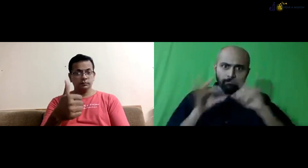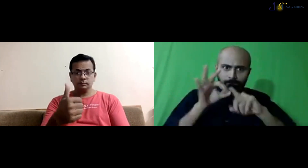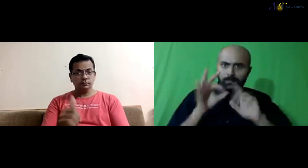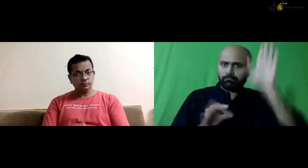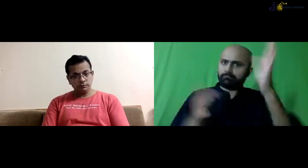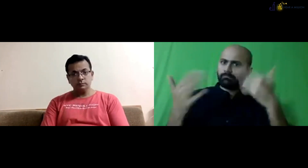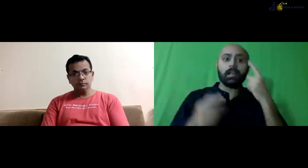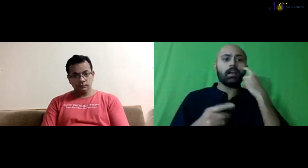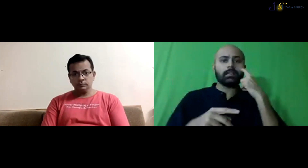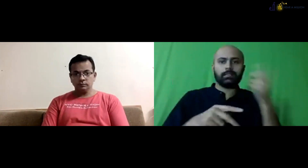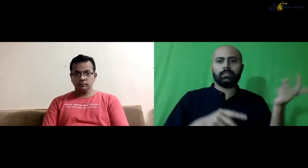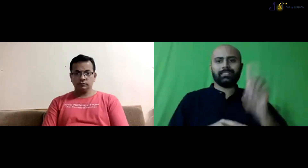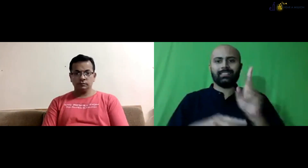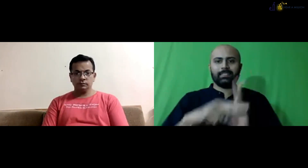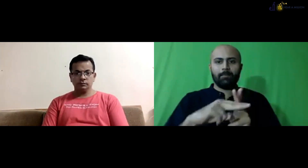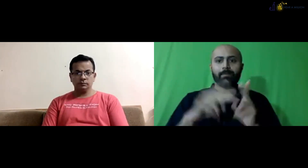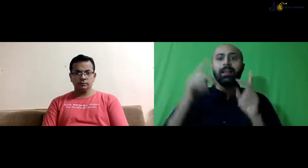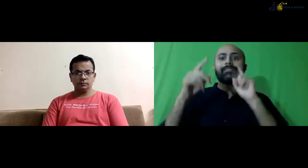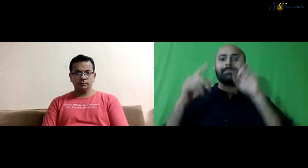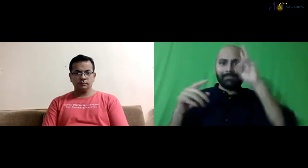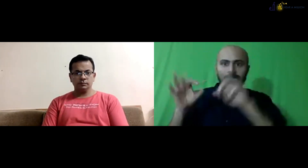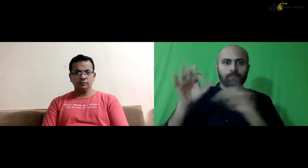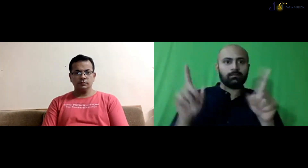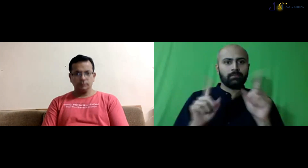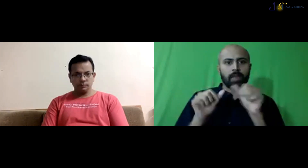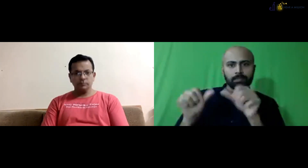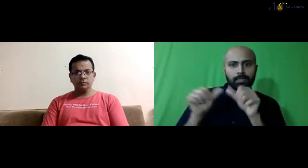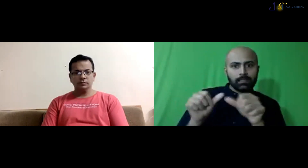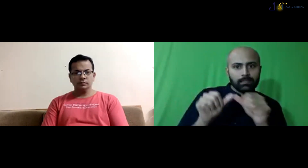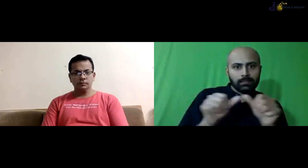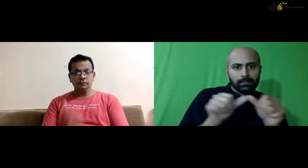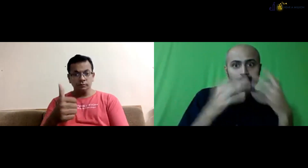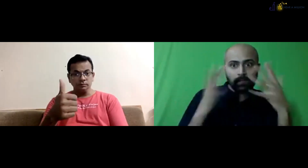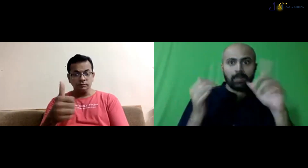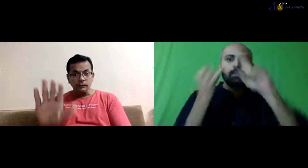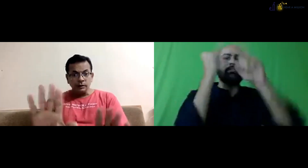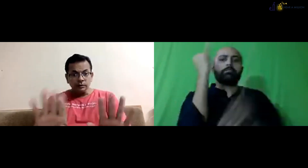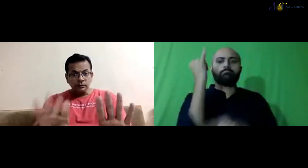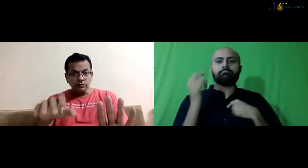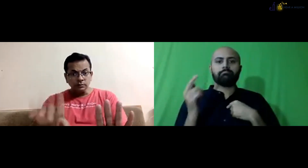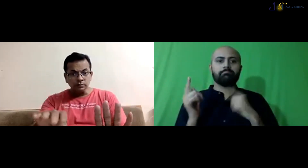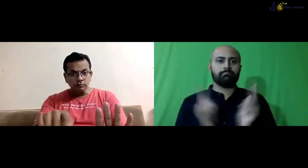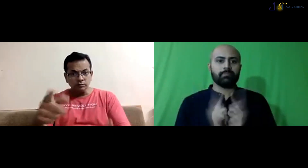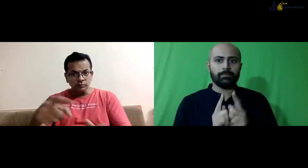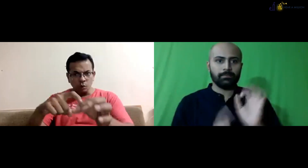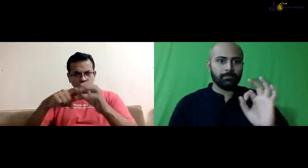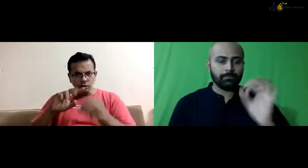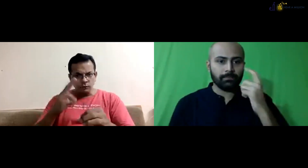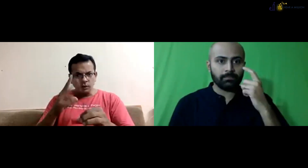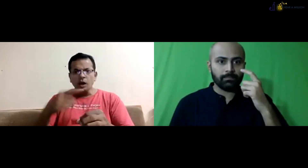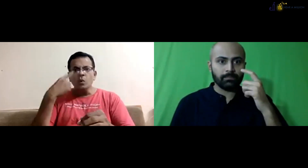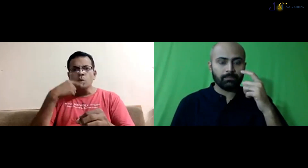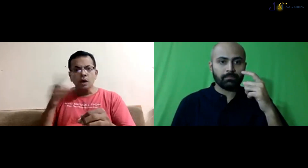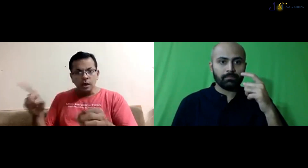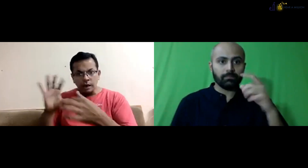2-3 raise hands. Yeah, we can call to the people. And that is sister, please, you can answer them. And